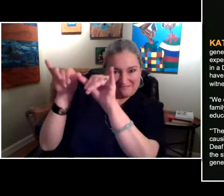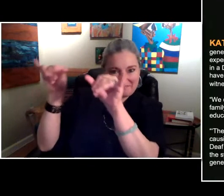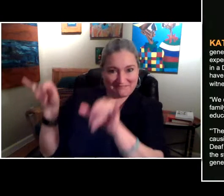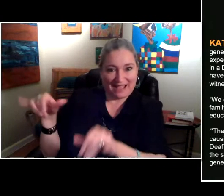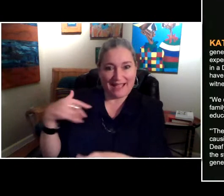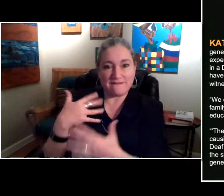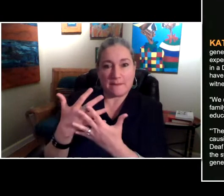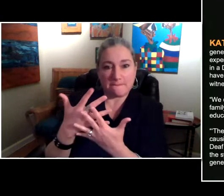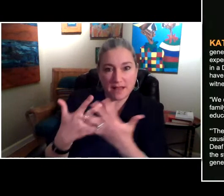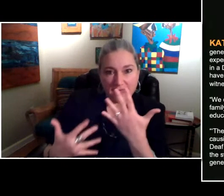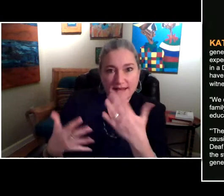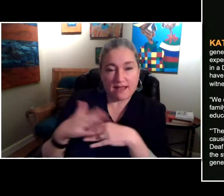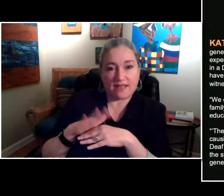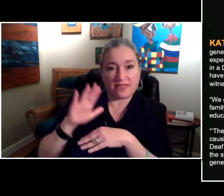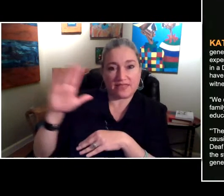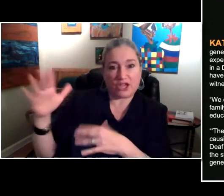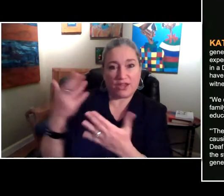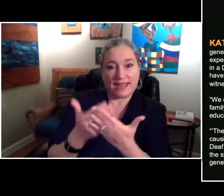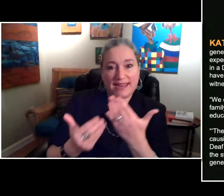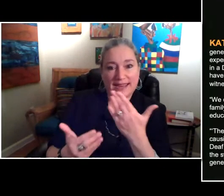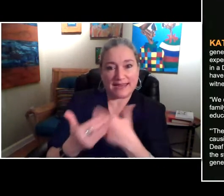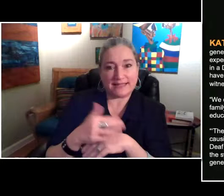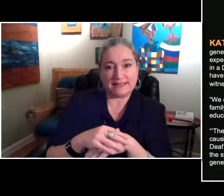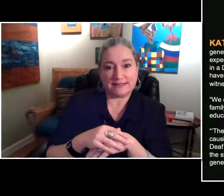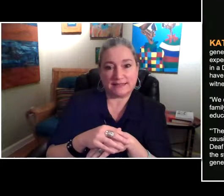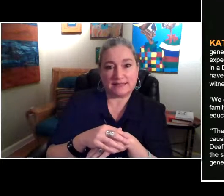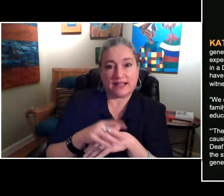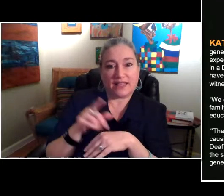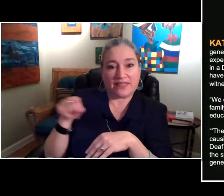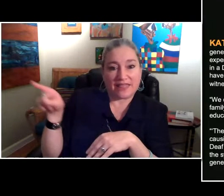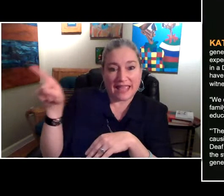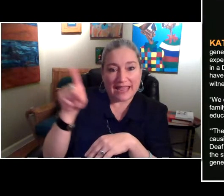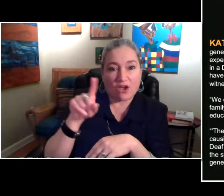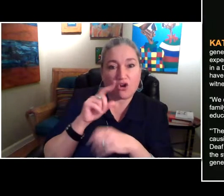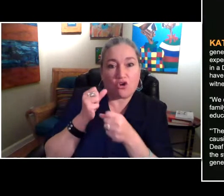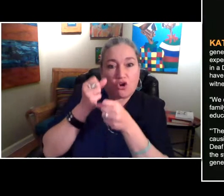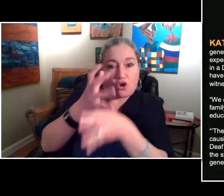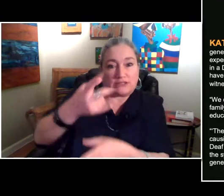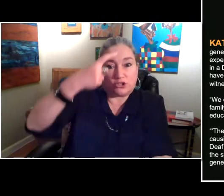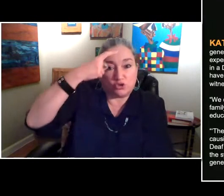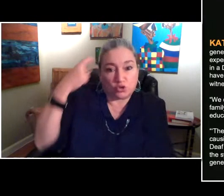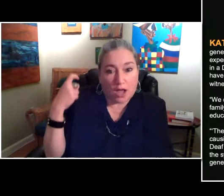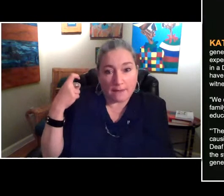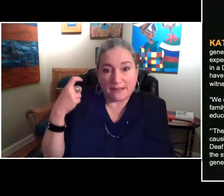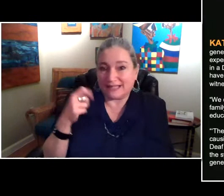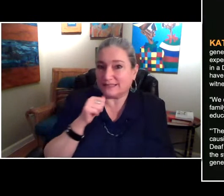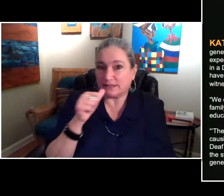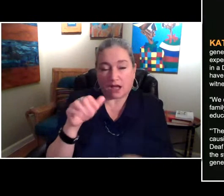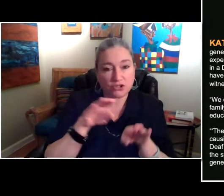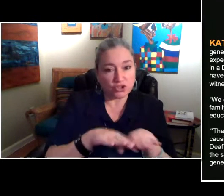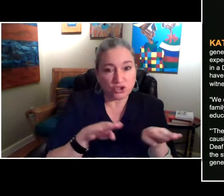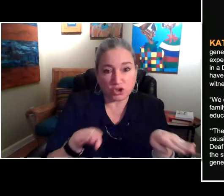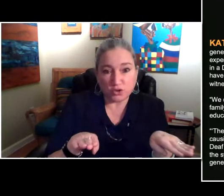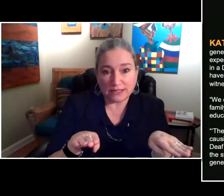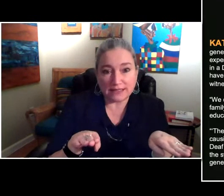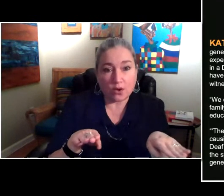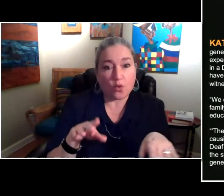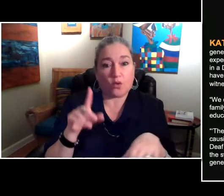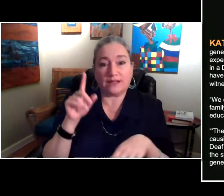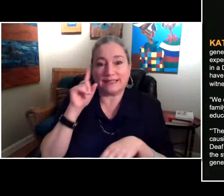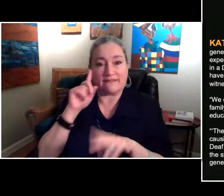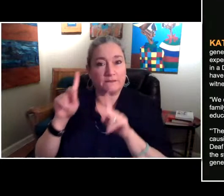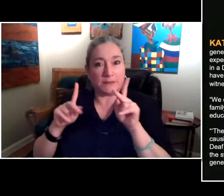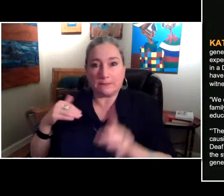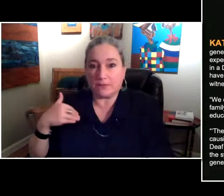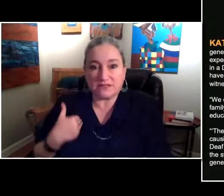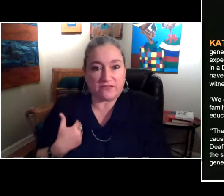with responsibility. And they, the system, have blood on their hands. They are